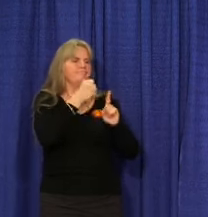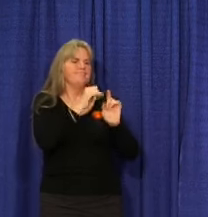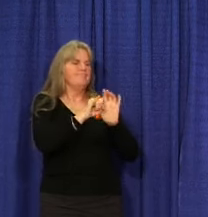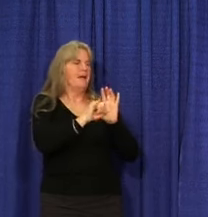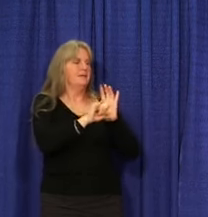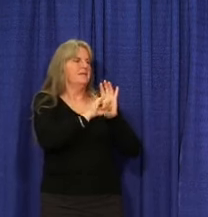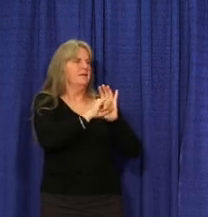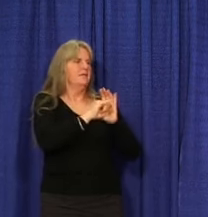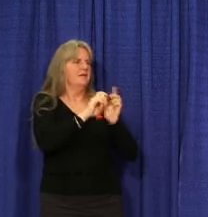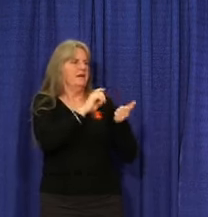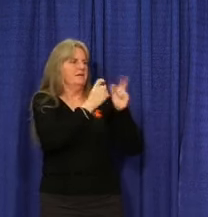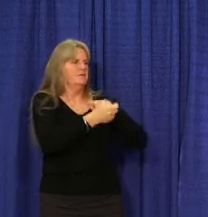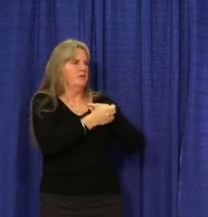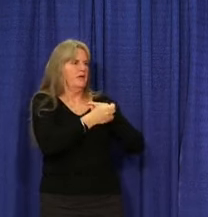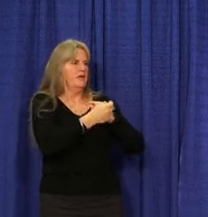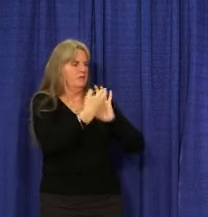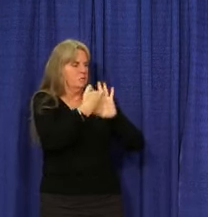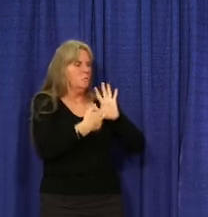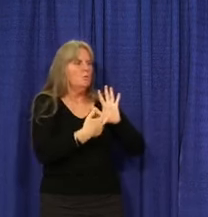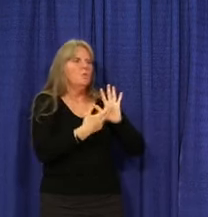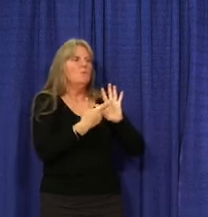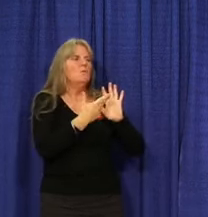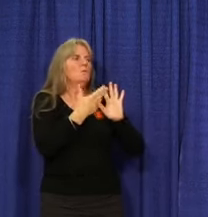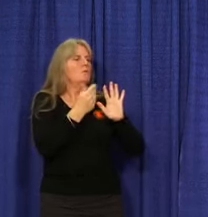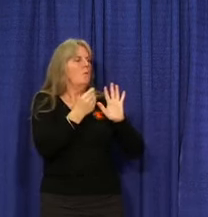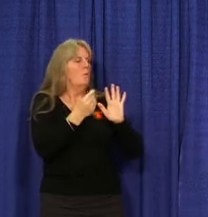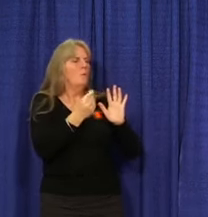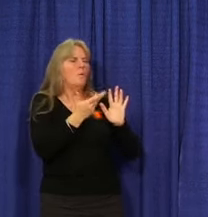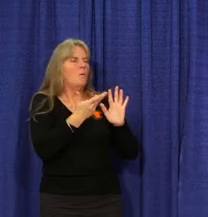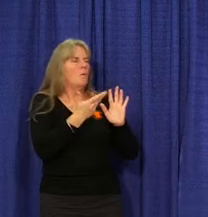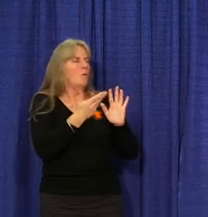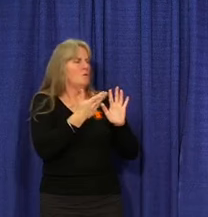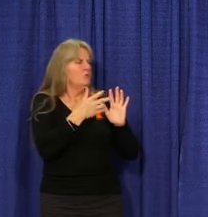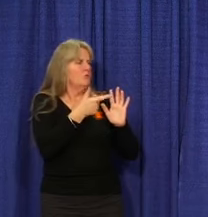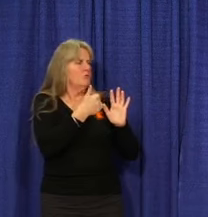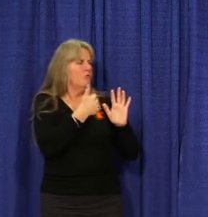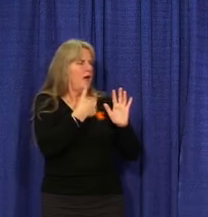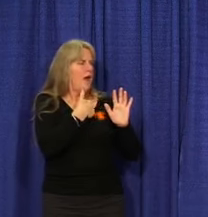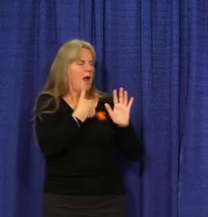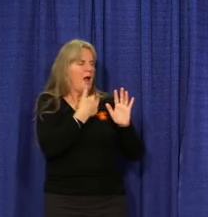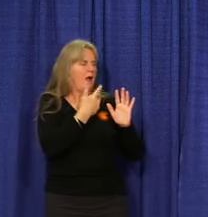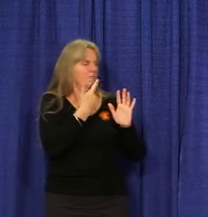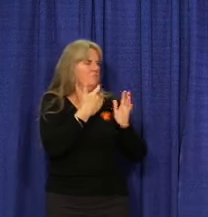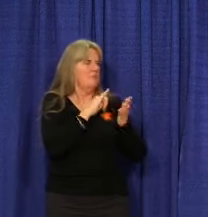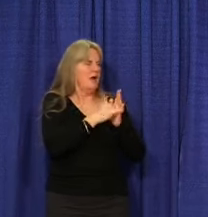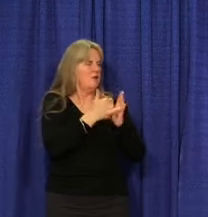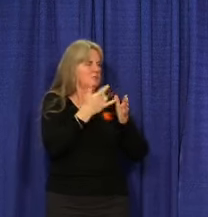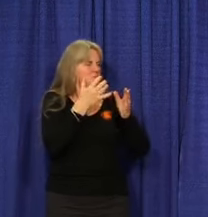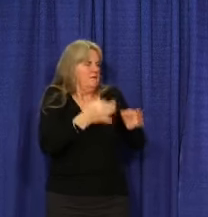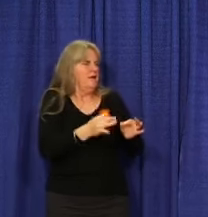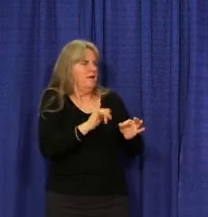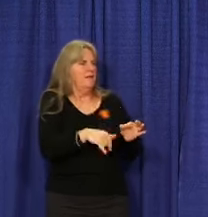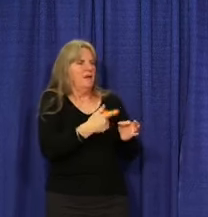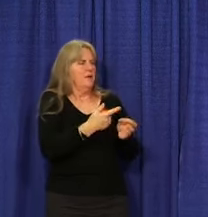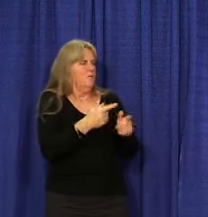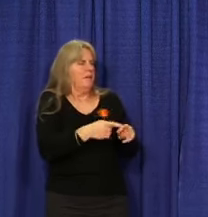cause those conditions? Or is there a standard you could point to of when would that happen?